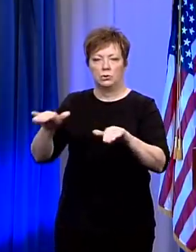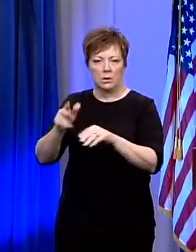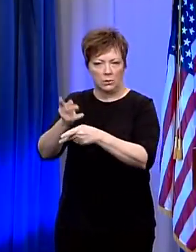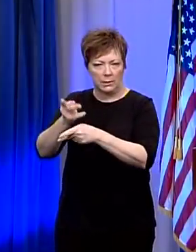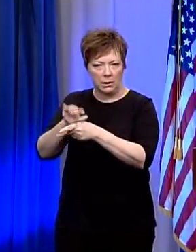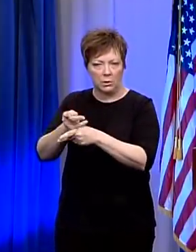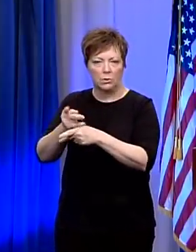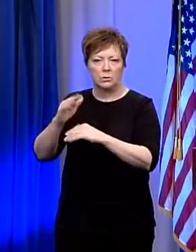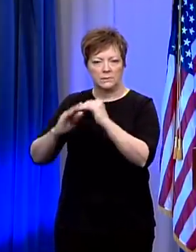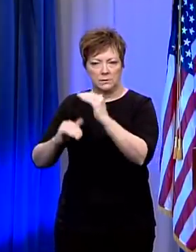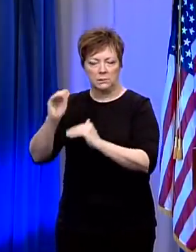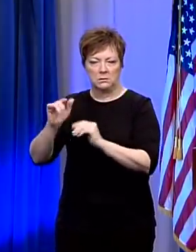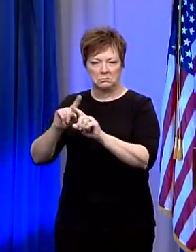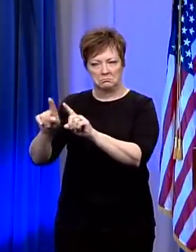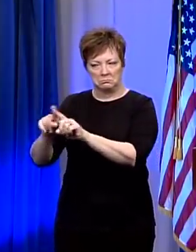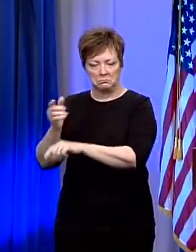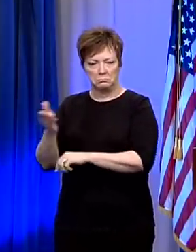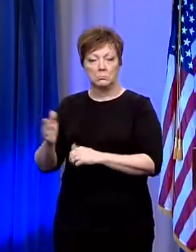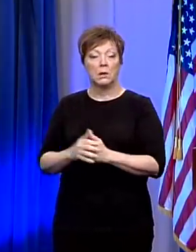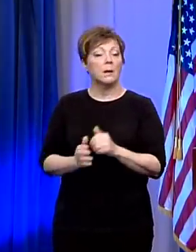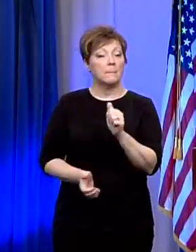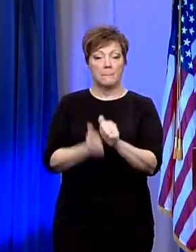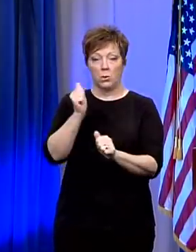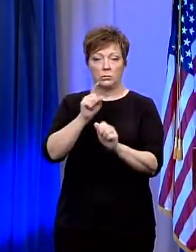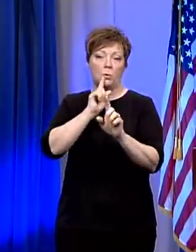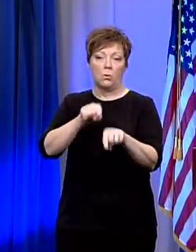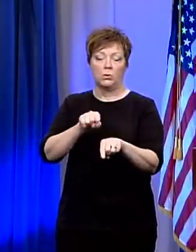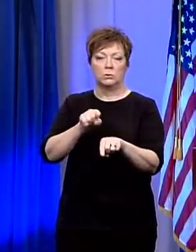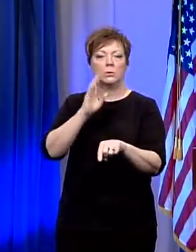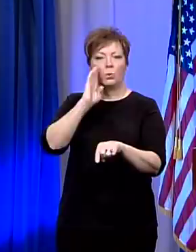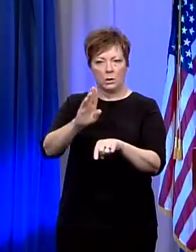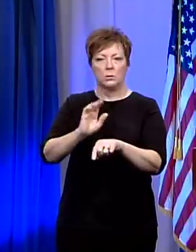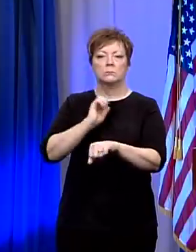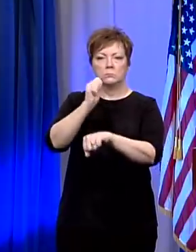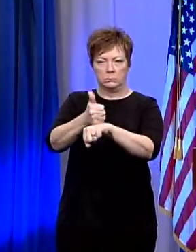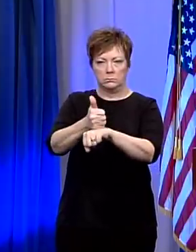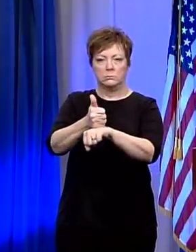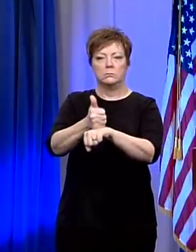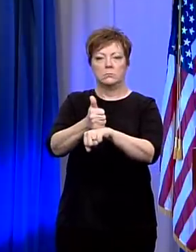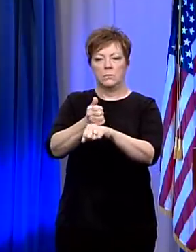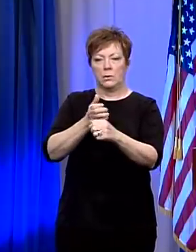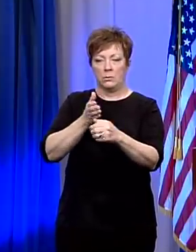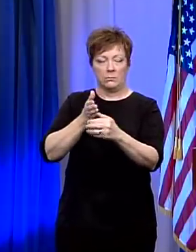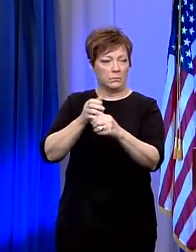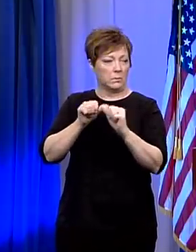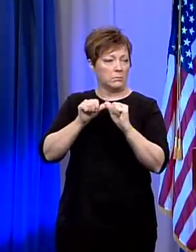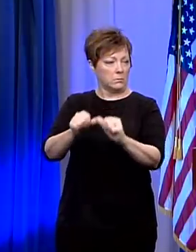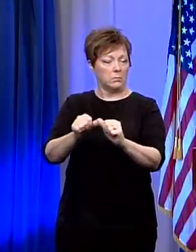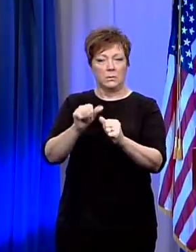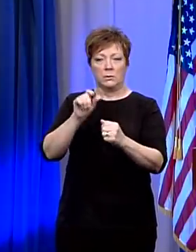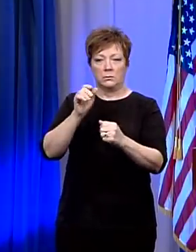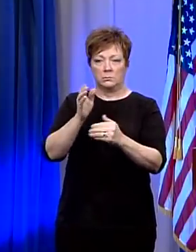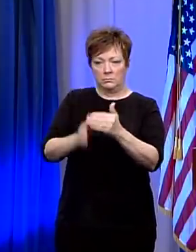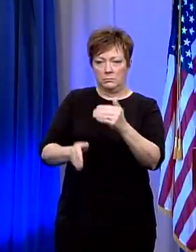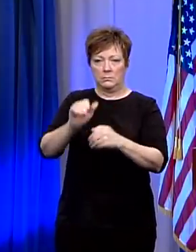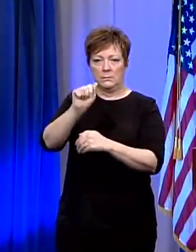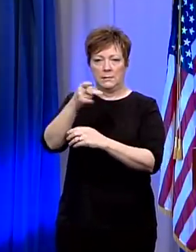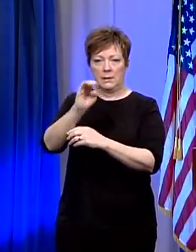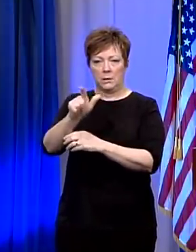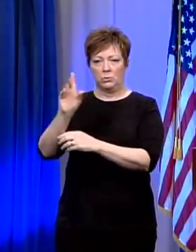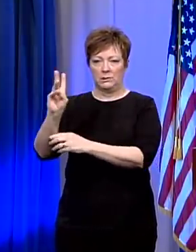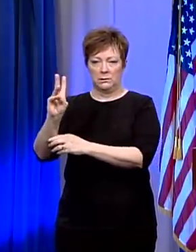other issues. Most of those orders are scheduled to be in place through April 6th. The orders related to bars and